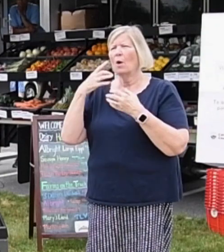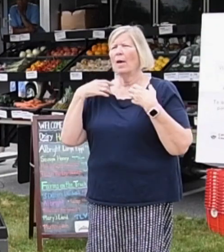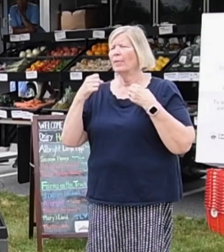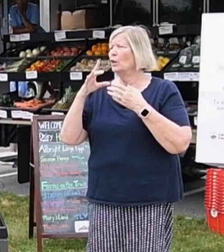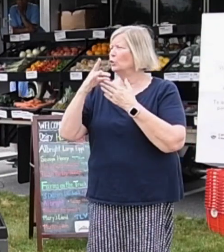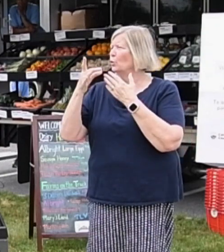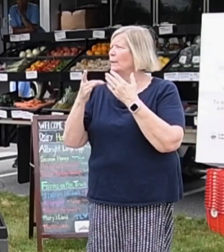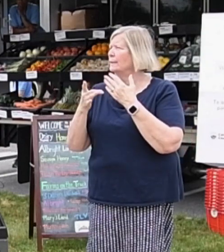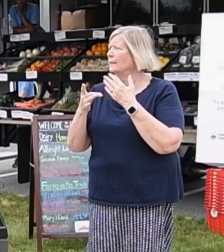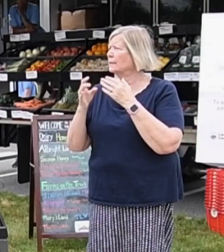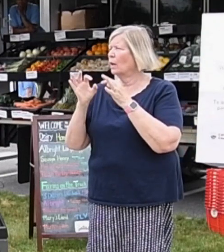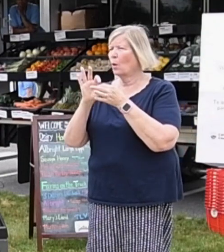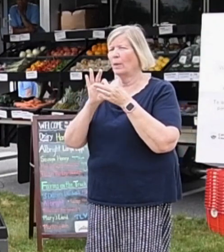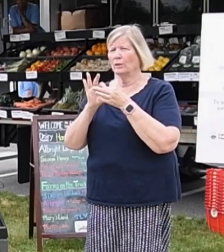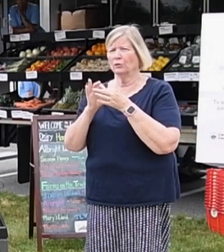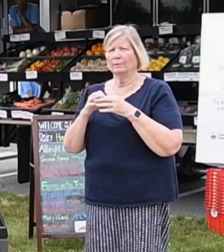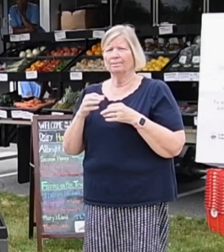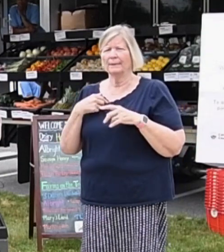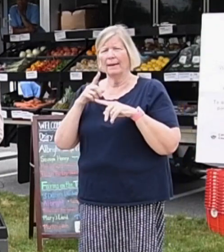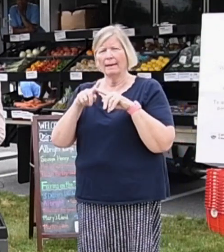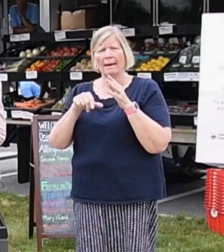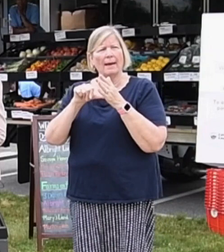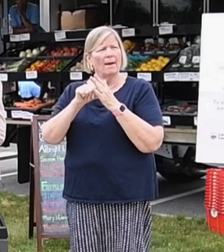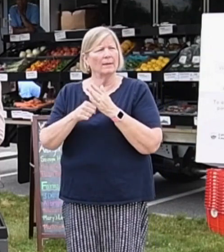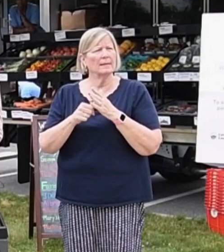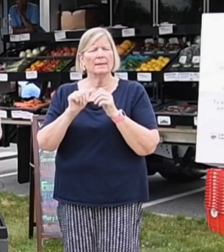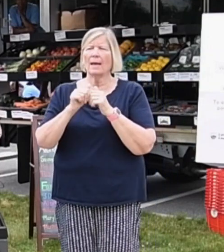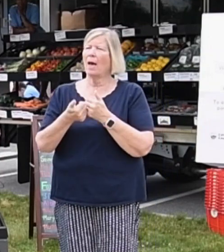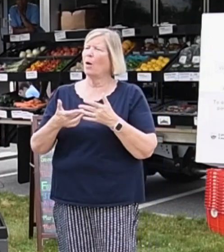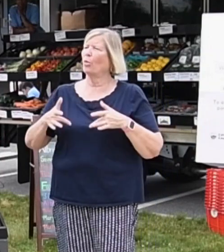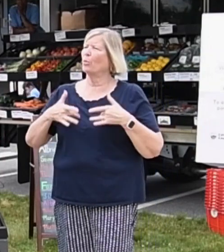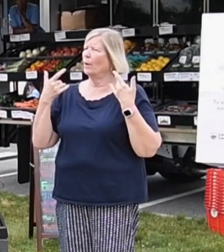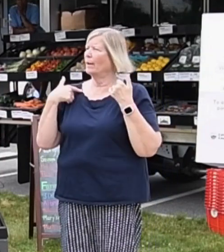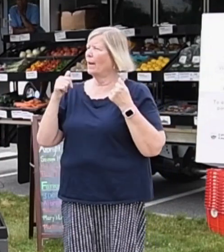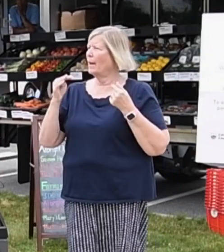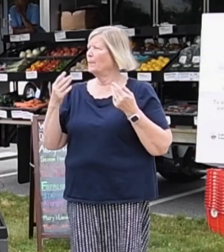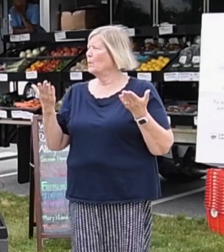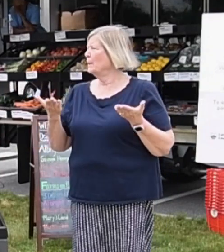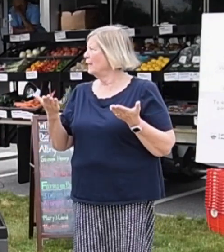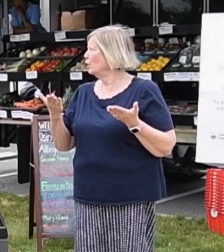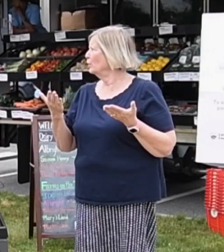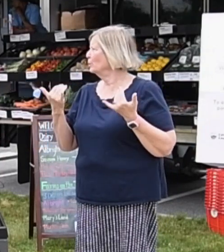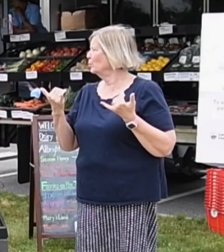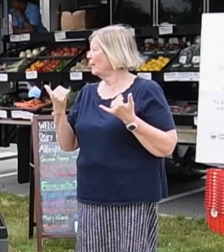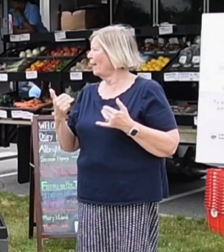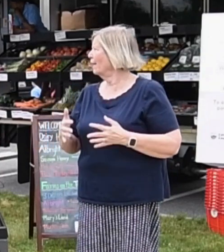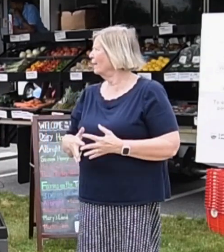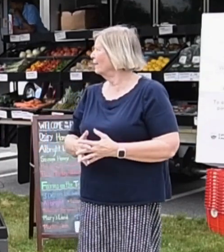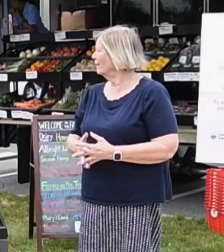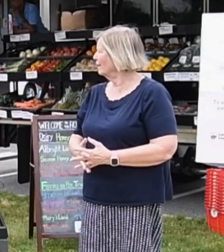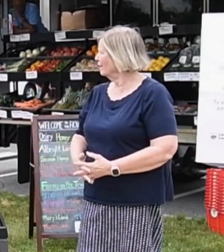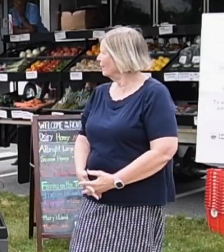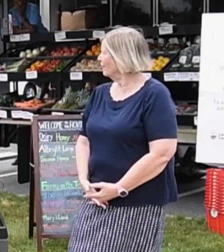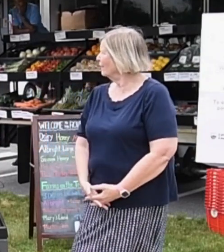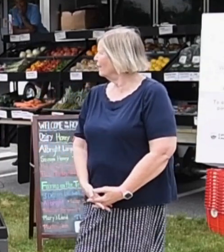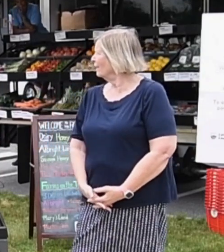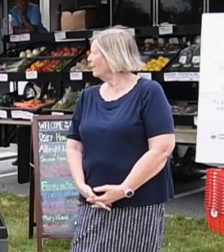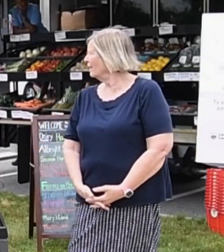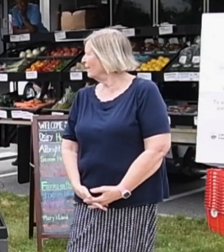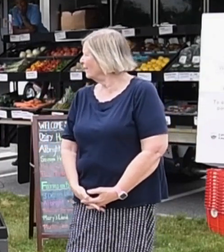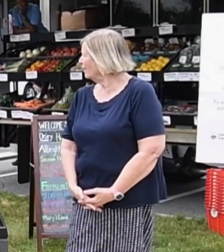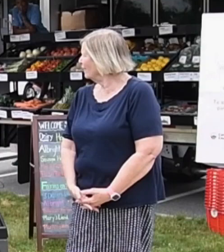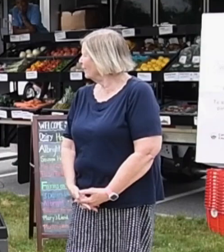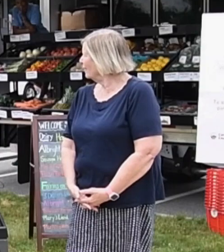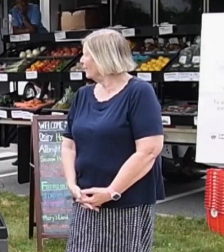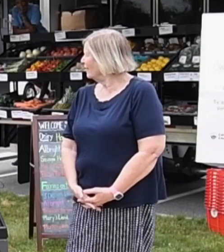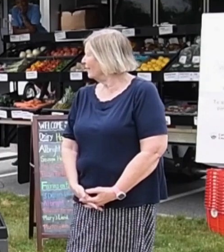Coalition. I cannot emphasize how thrilled I am to be here today. It's like giving birth, just